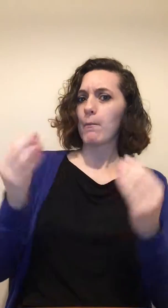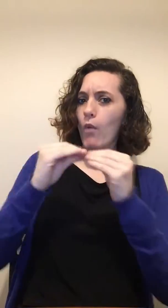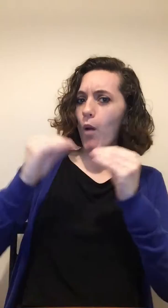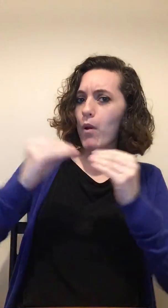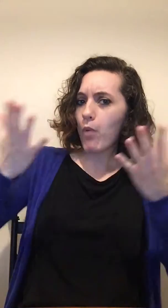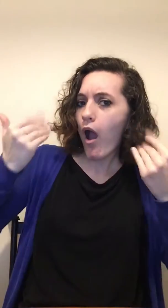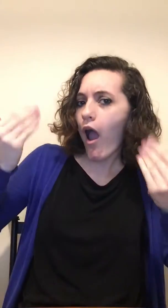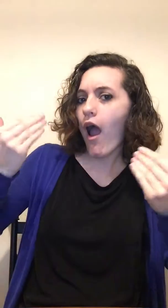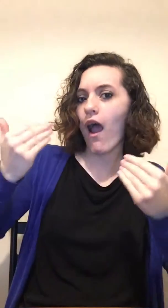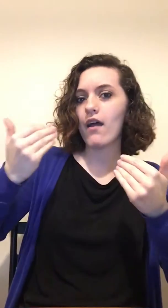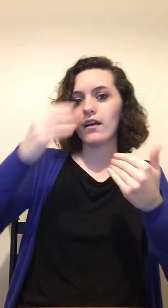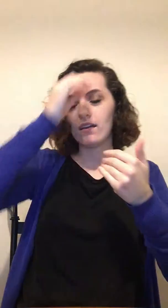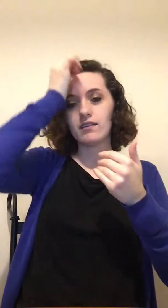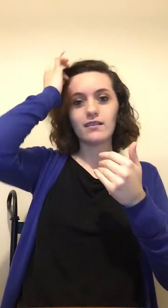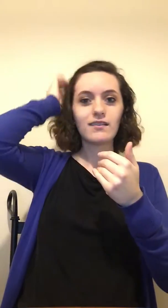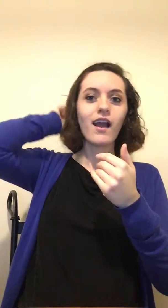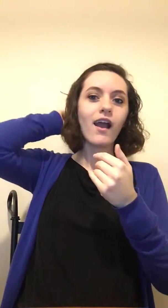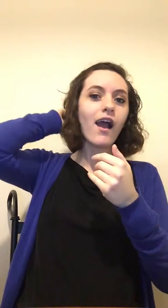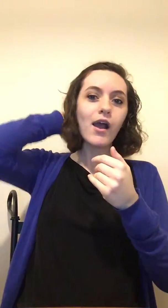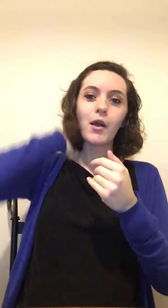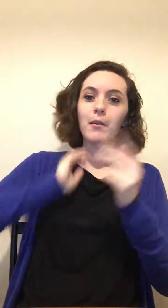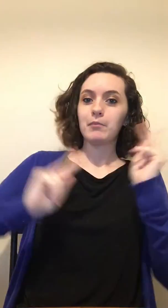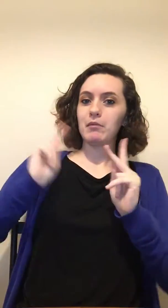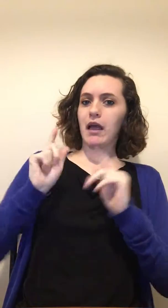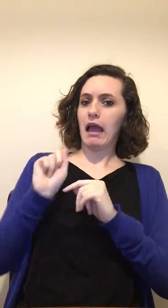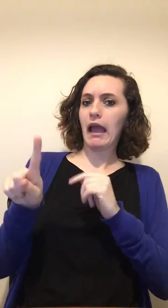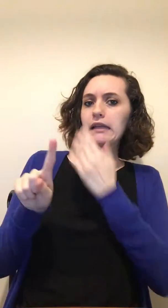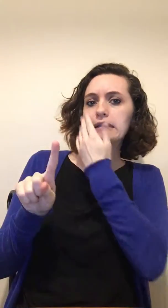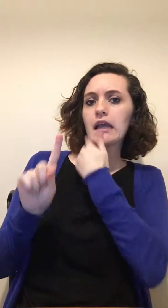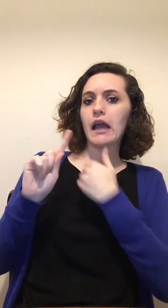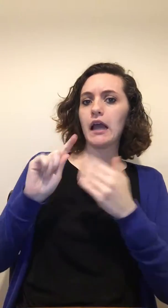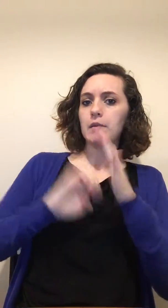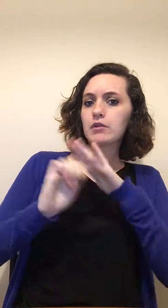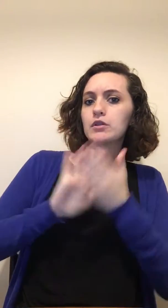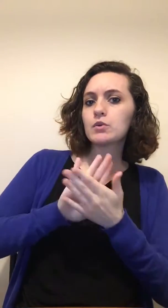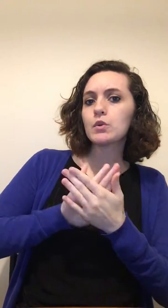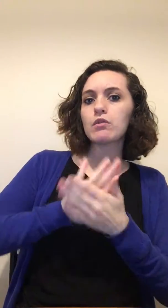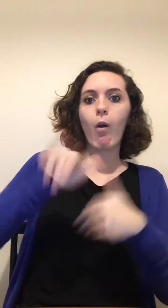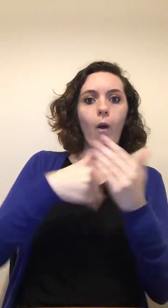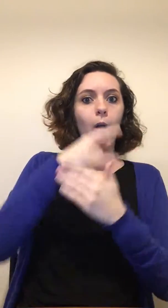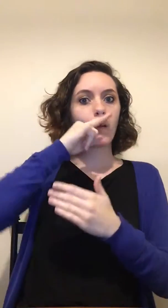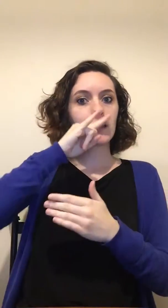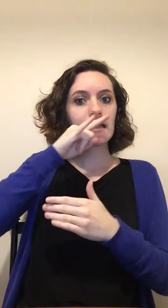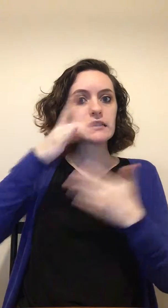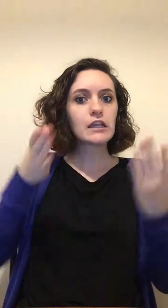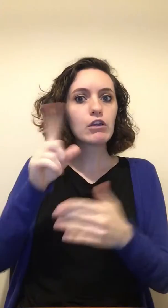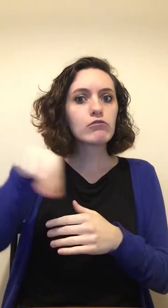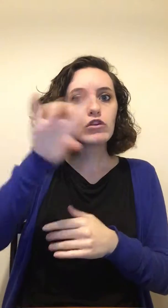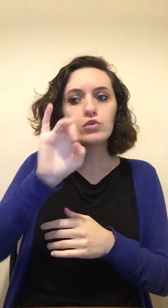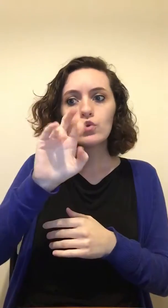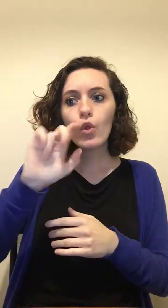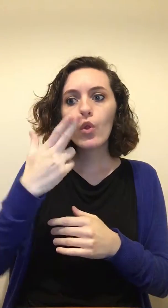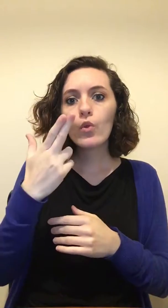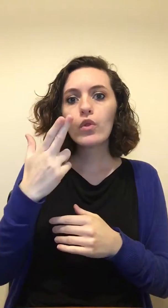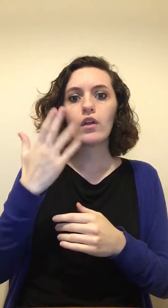are elementary school kids here and all the kids in Duluth School District, they all know who I am. So, how are you today?